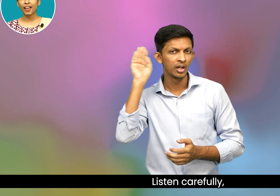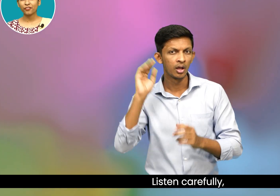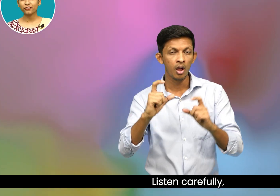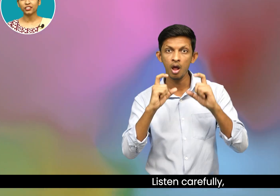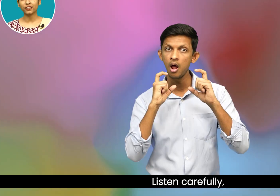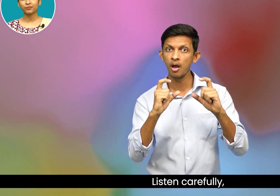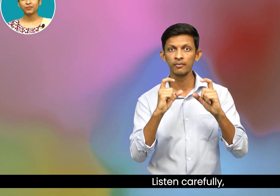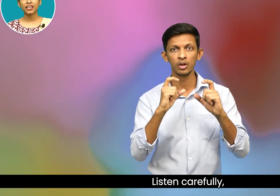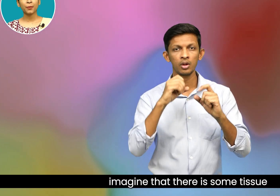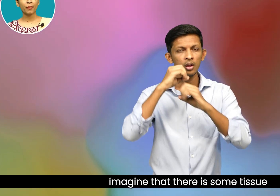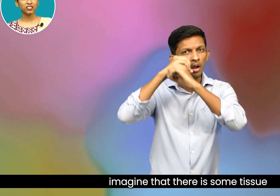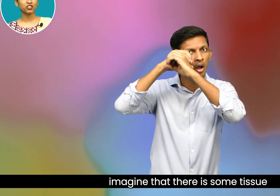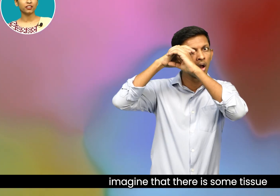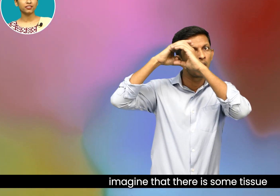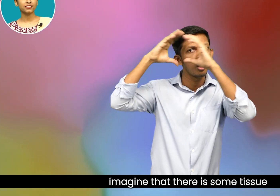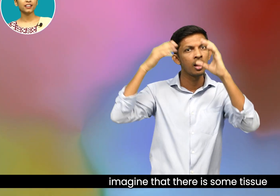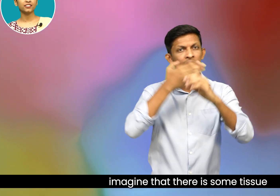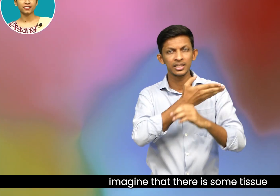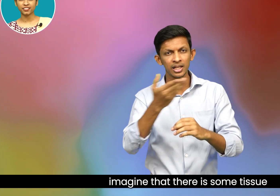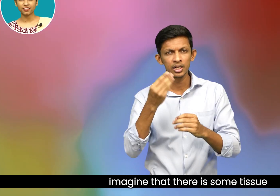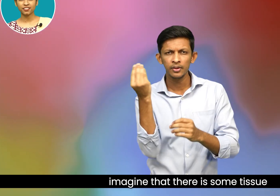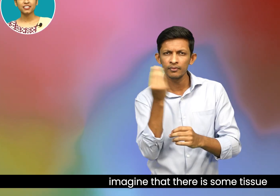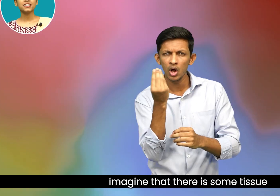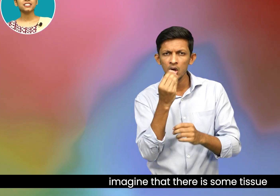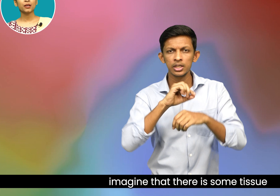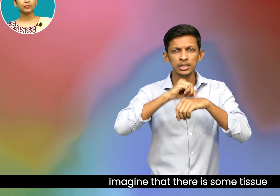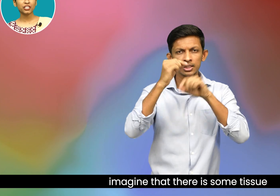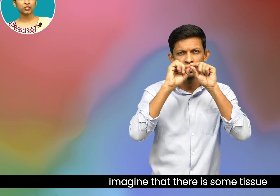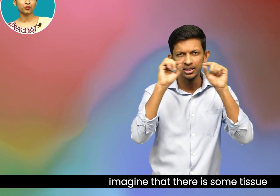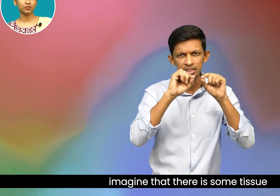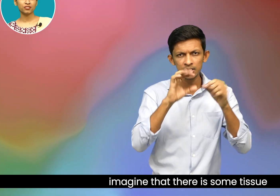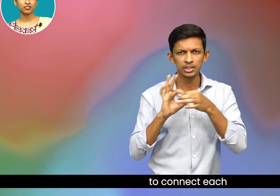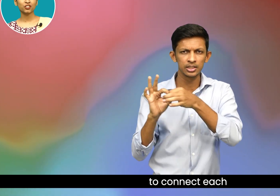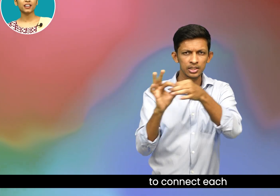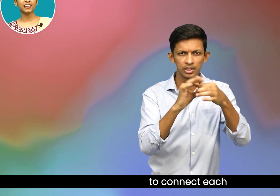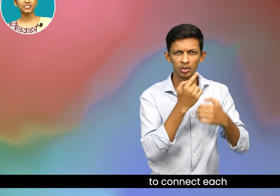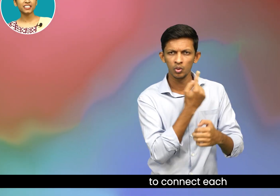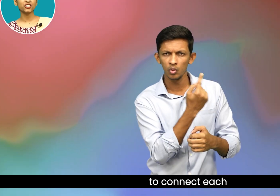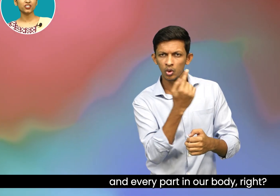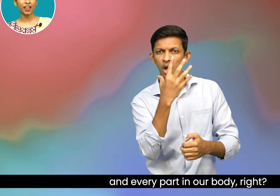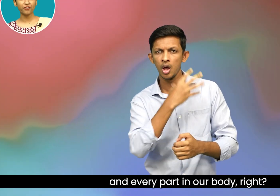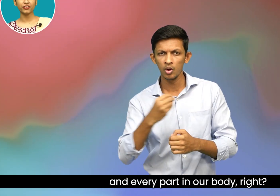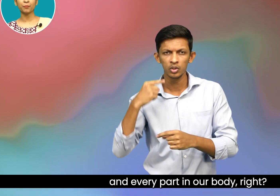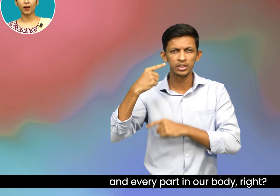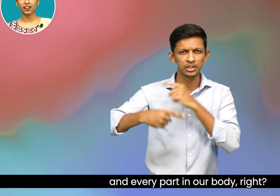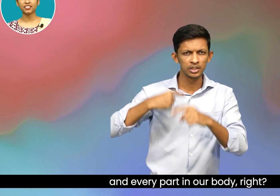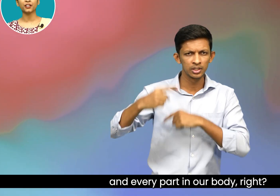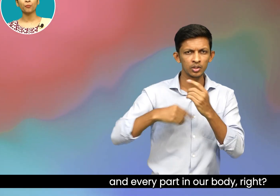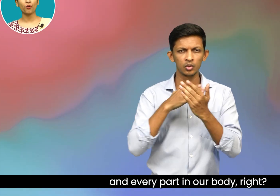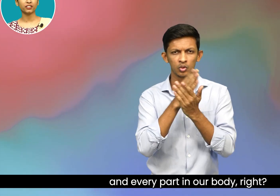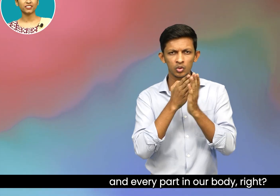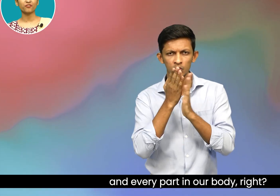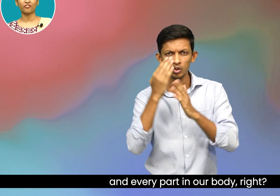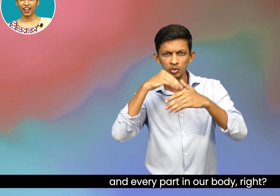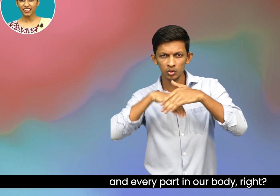Listen carefully. Imagine that there is some tissues to connect each and every part in